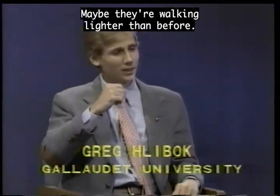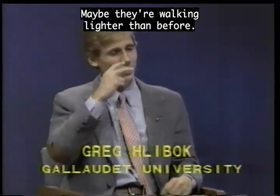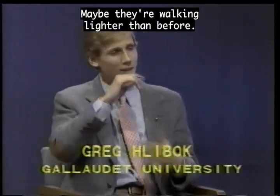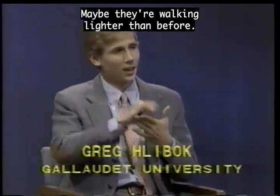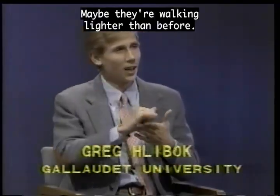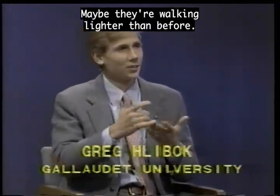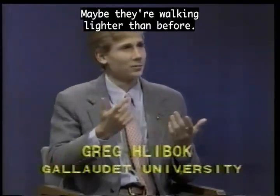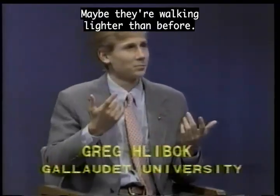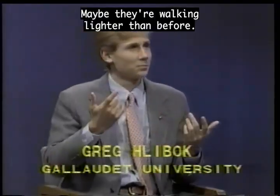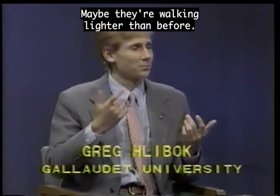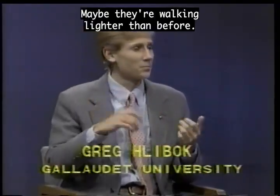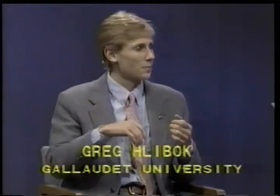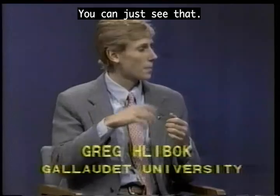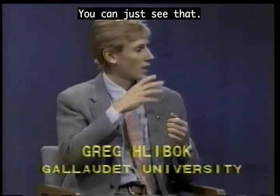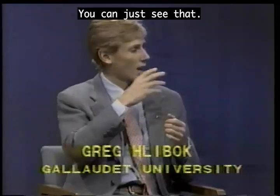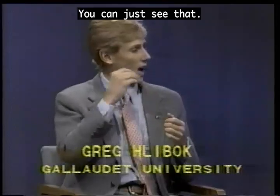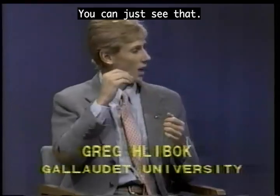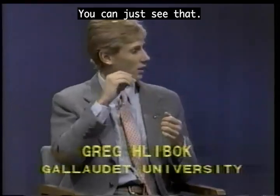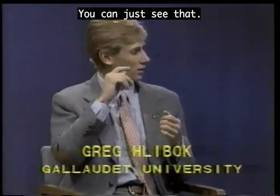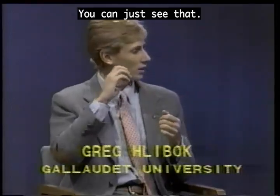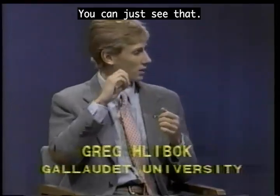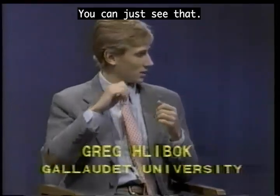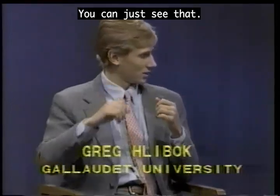before. You can just see that.